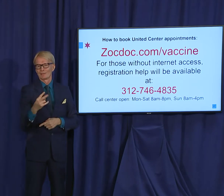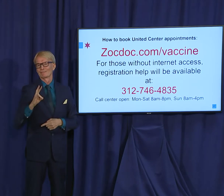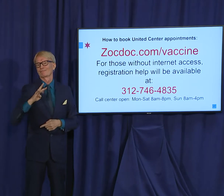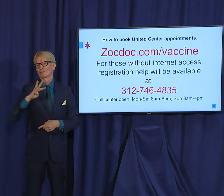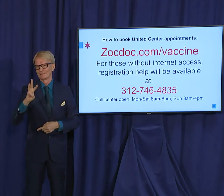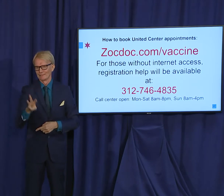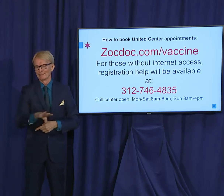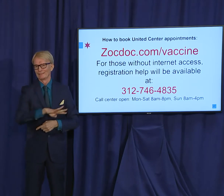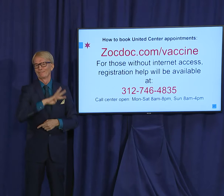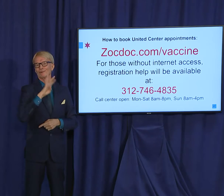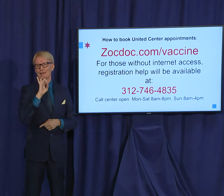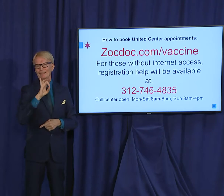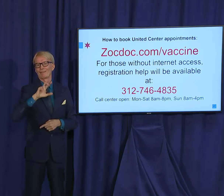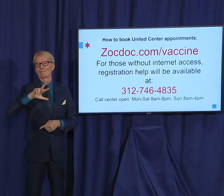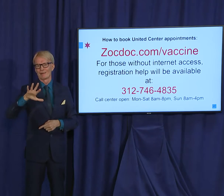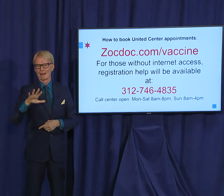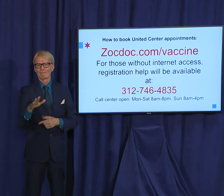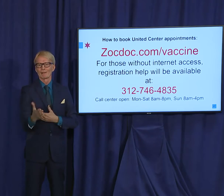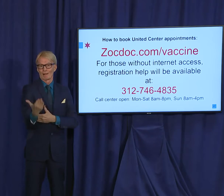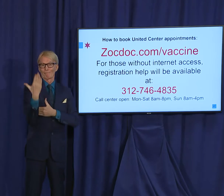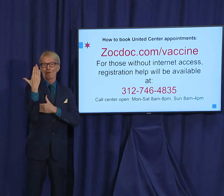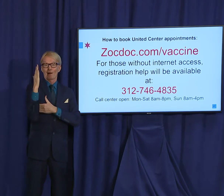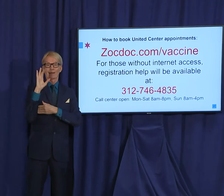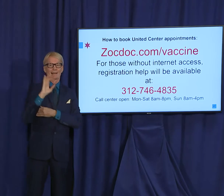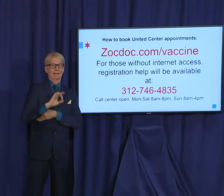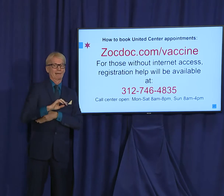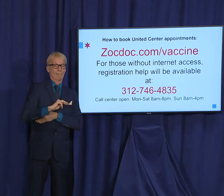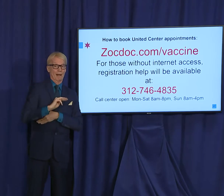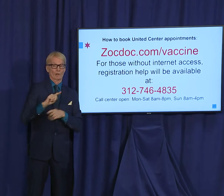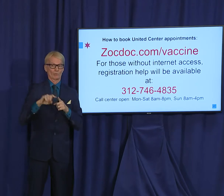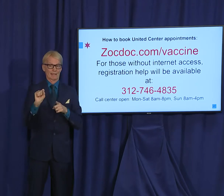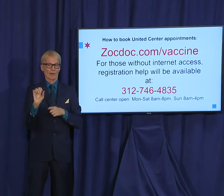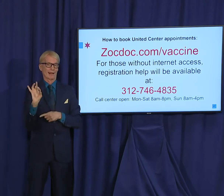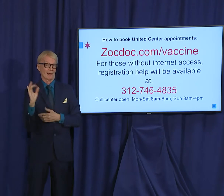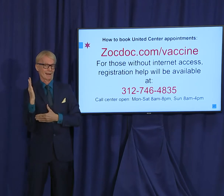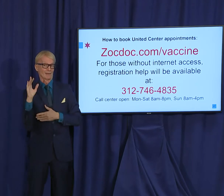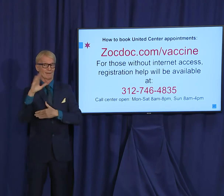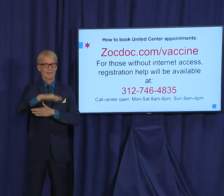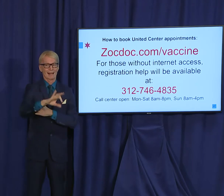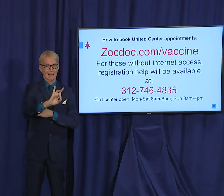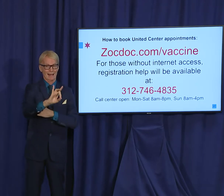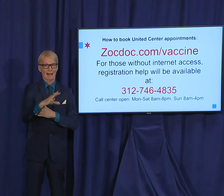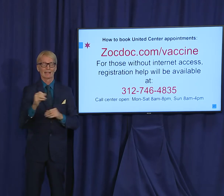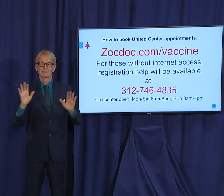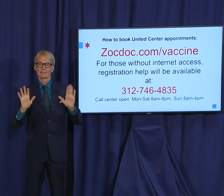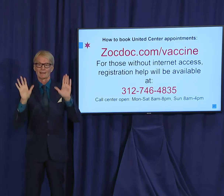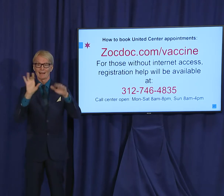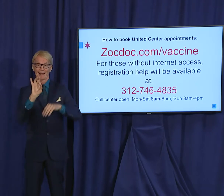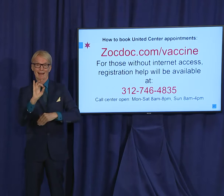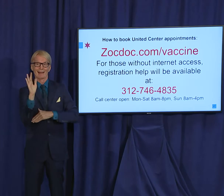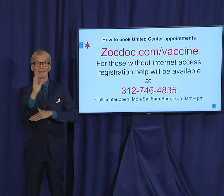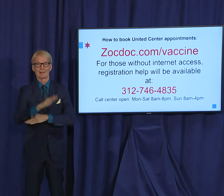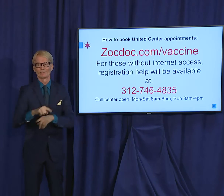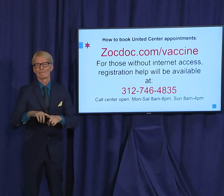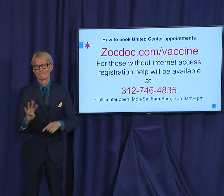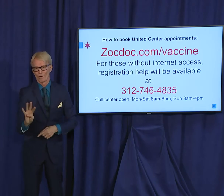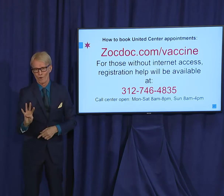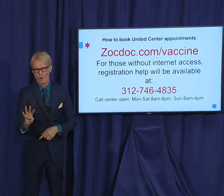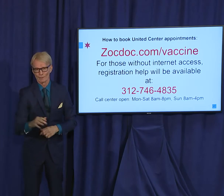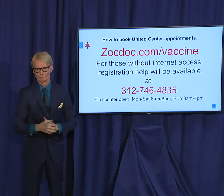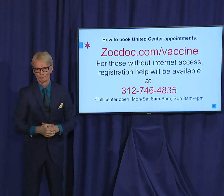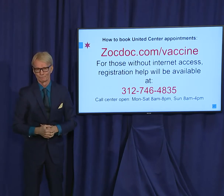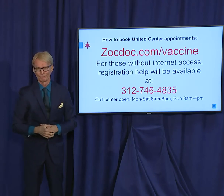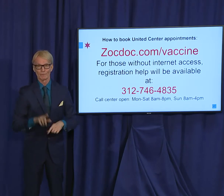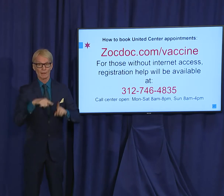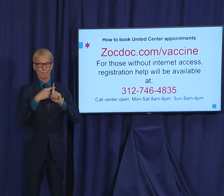center will be open Monday to Saturday, 8 a.m. to 8 p.m., and Sunday, 8 a.m. to 4 p.m. I also want to highlight that at the